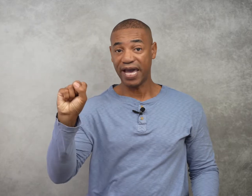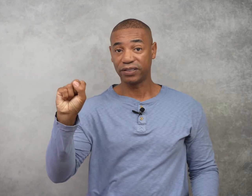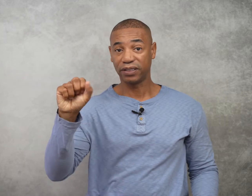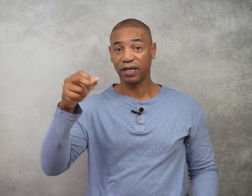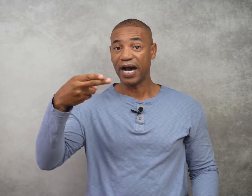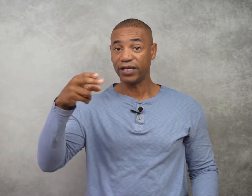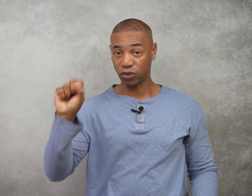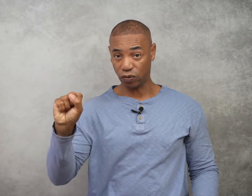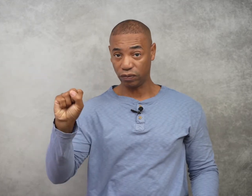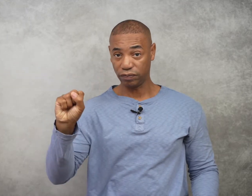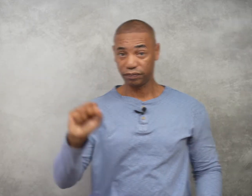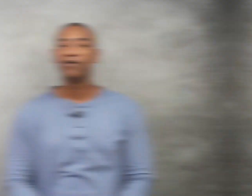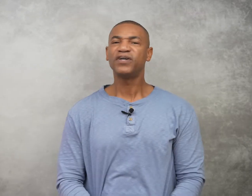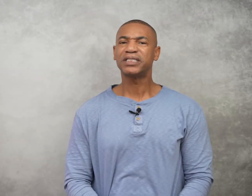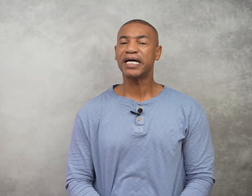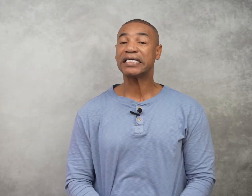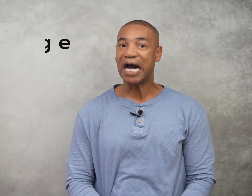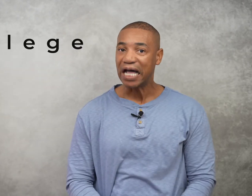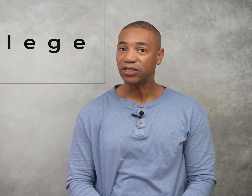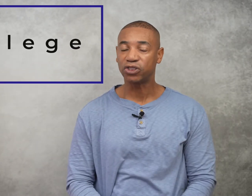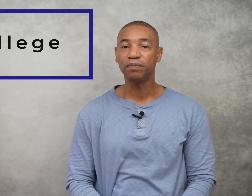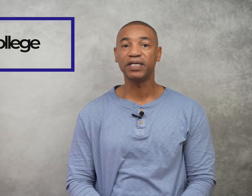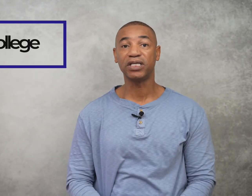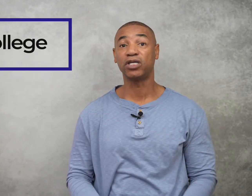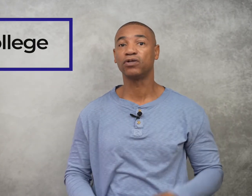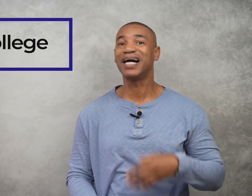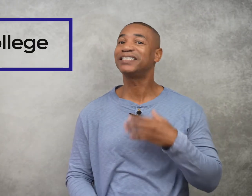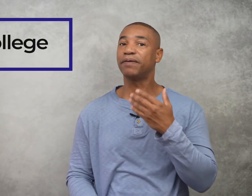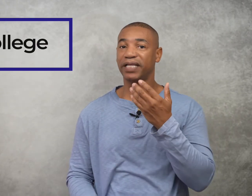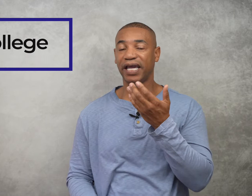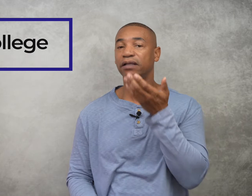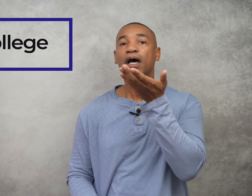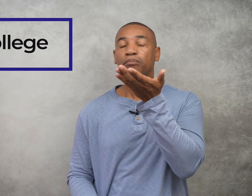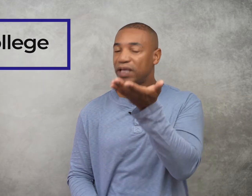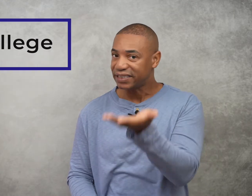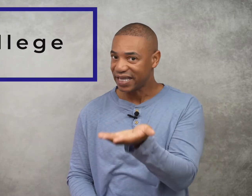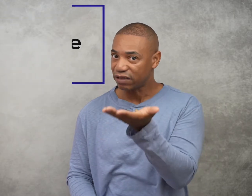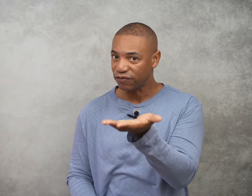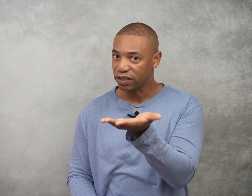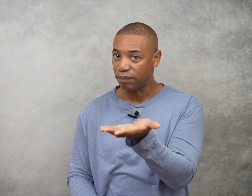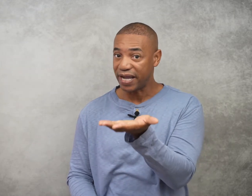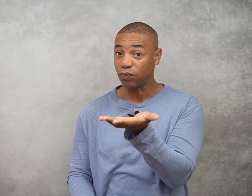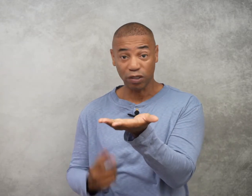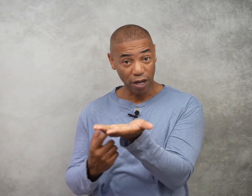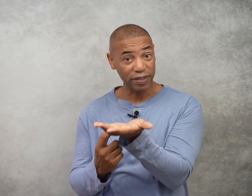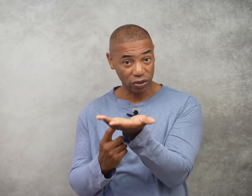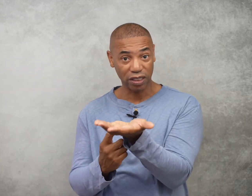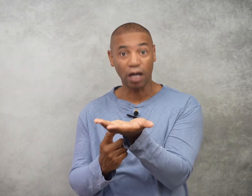HS, high school. For the sign college, simply take your non-dominant hand, place that out in front of the body with the palm extended